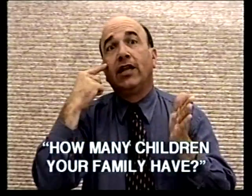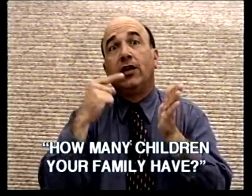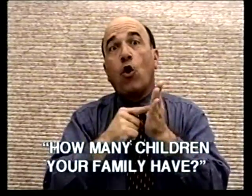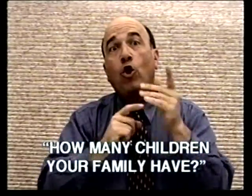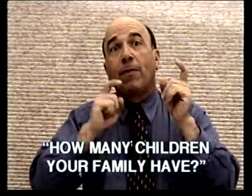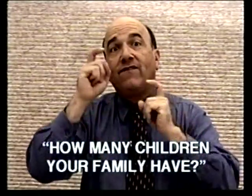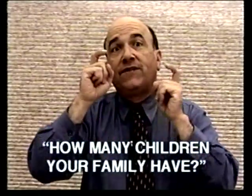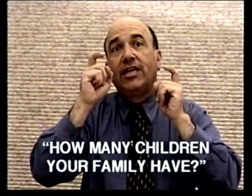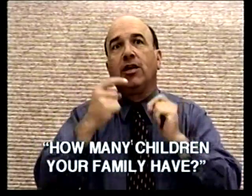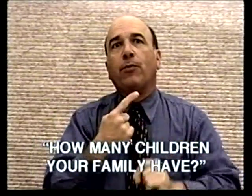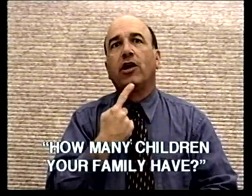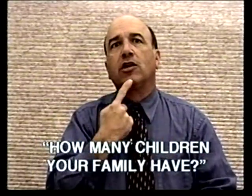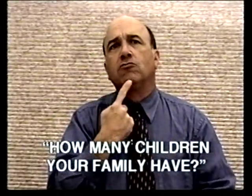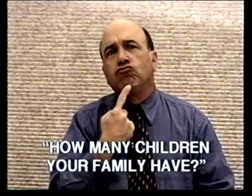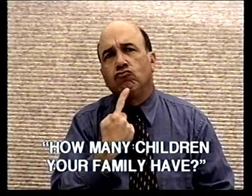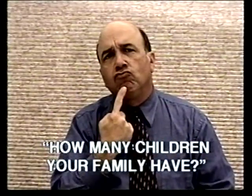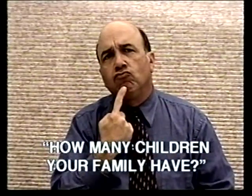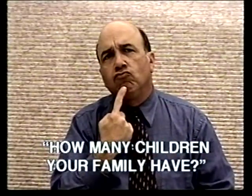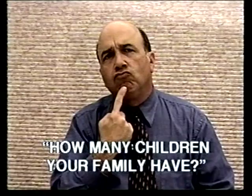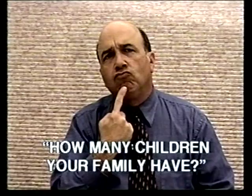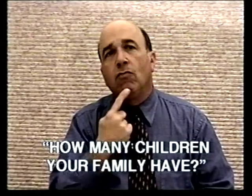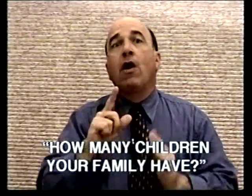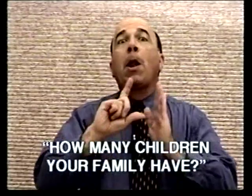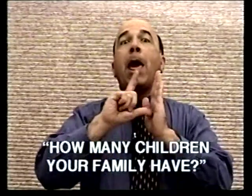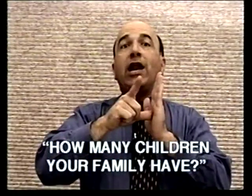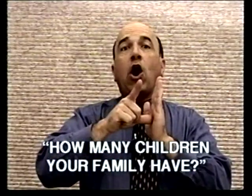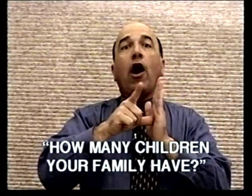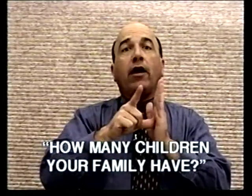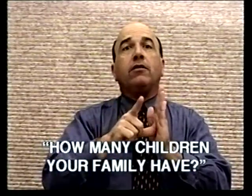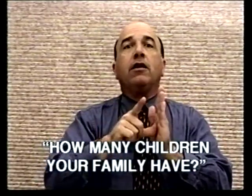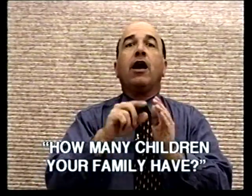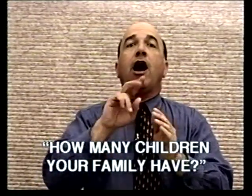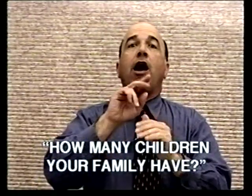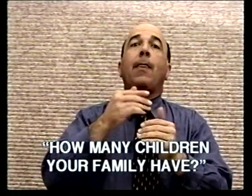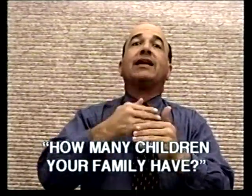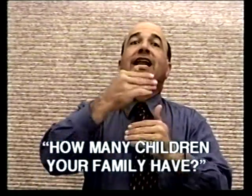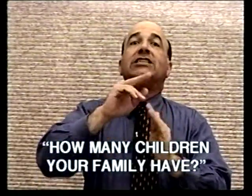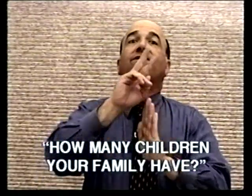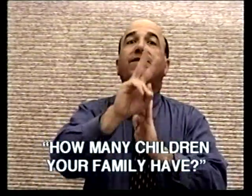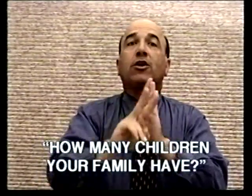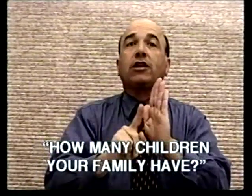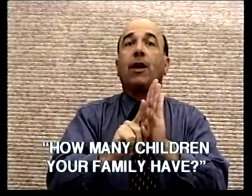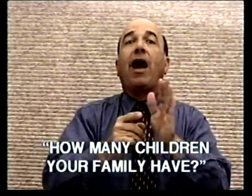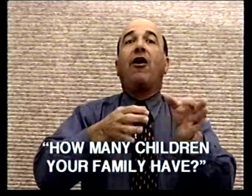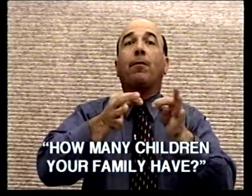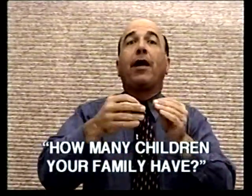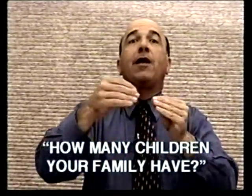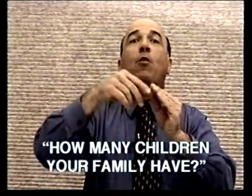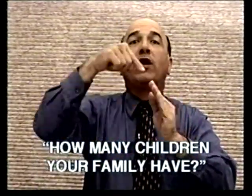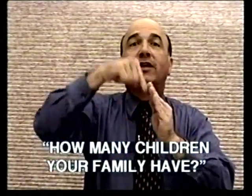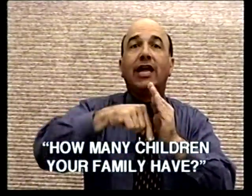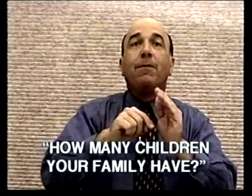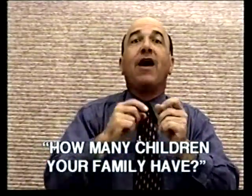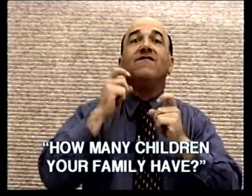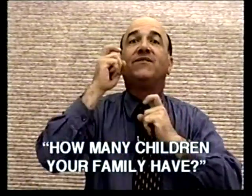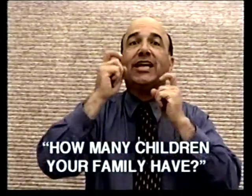Did you notice my face expression? Later on the next videotape, I'll explain more deep and